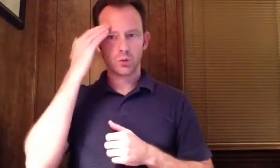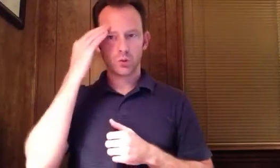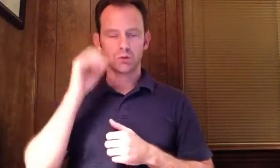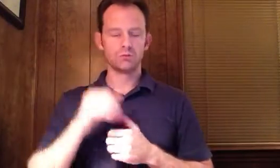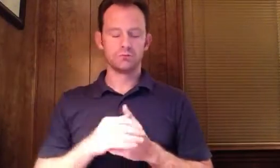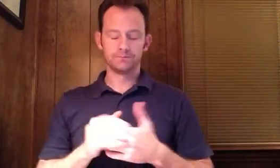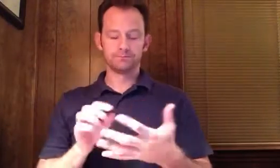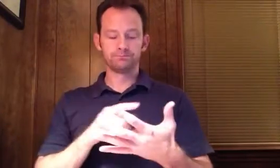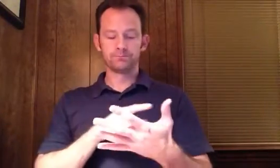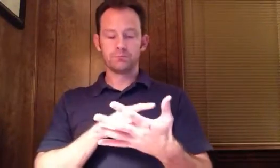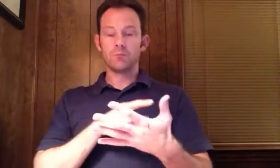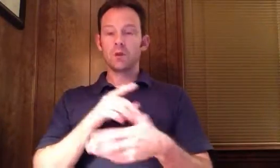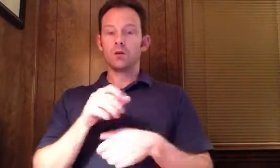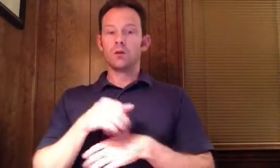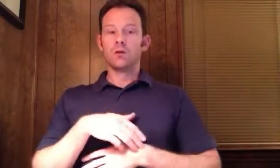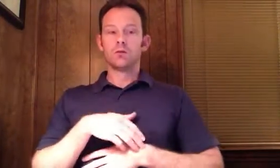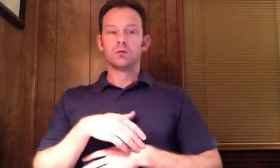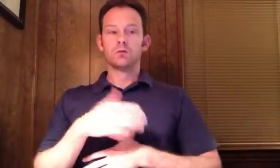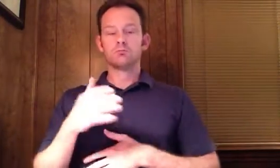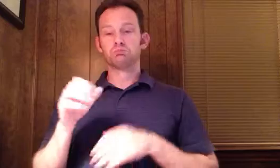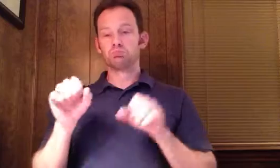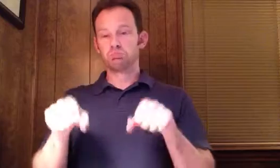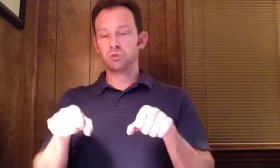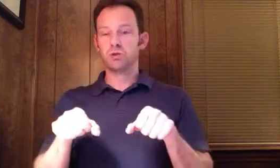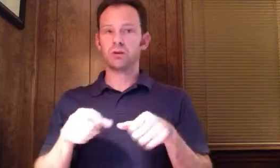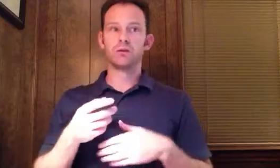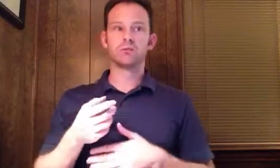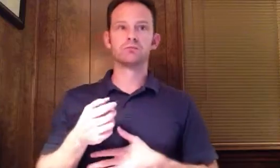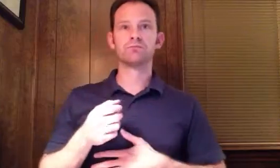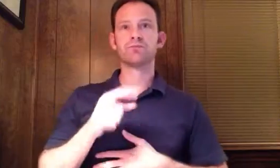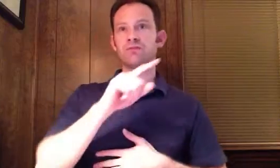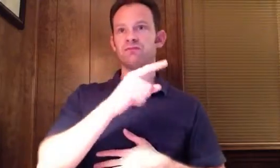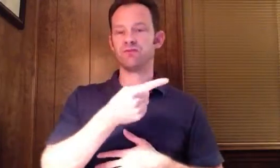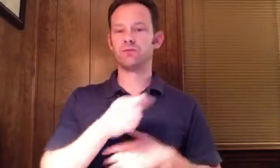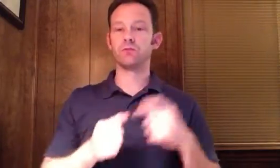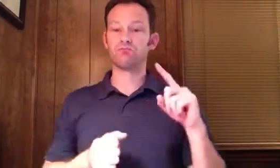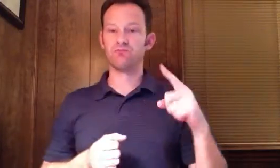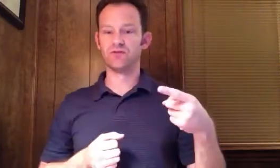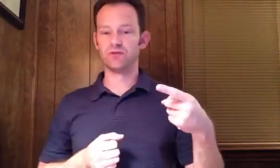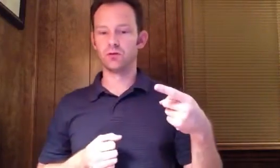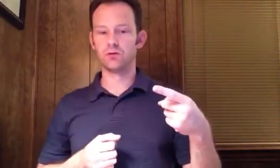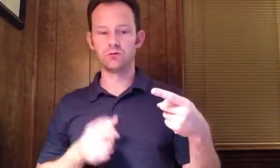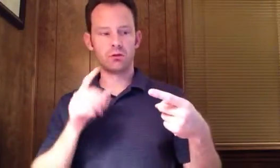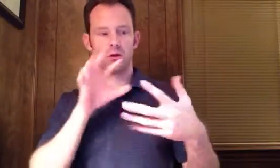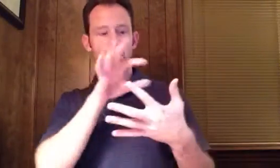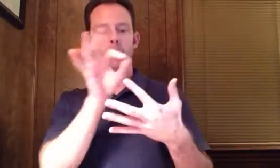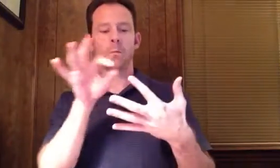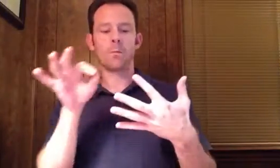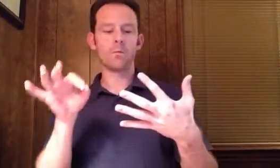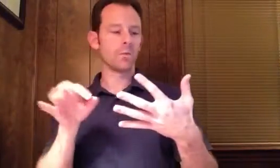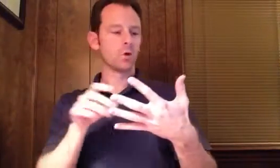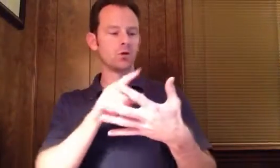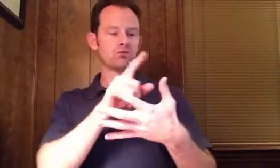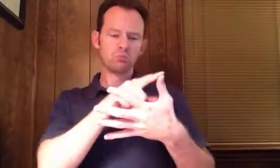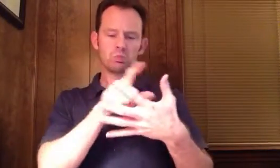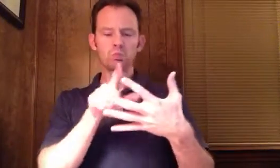Some steps for doing reactions are, first, identify the type of reaction. That is it a composition? Is it a decomposition? Is it a